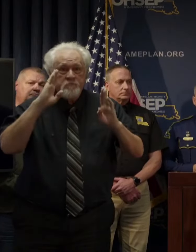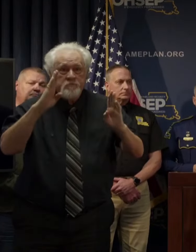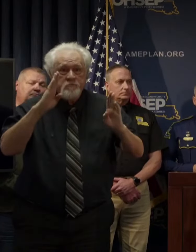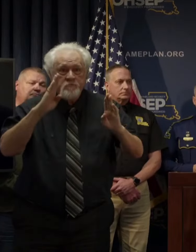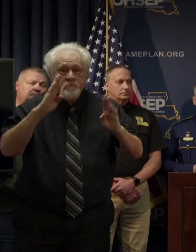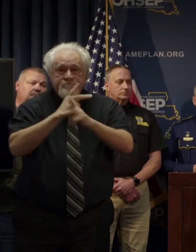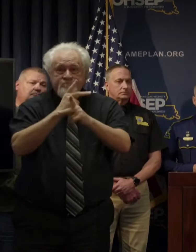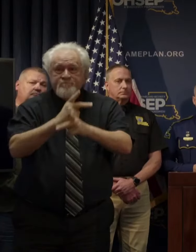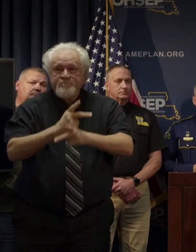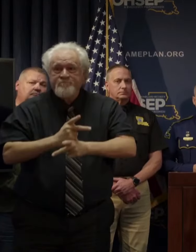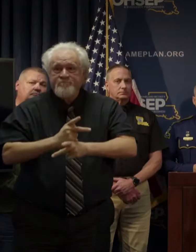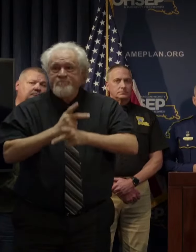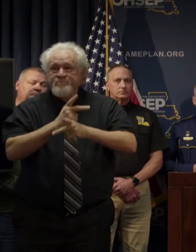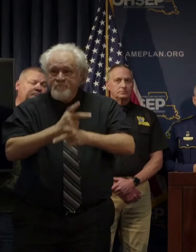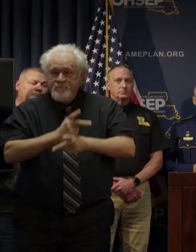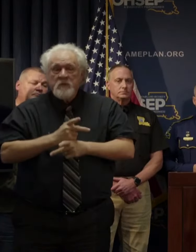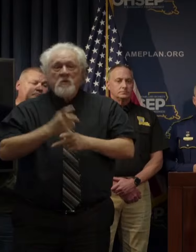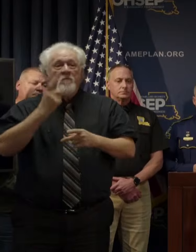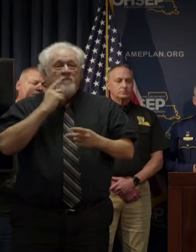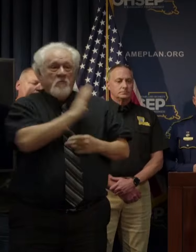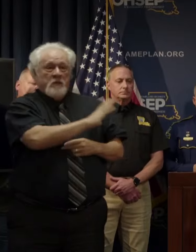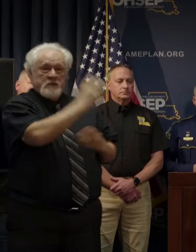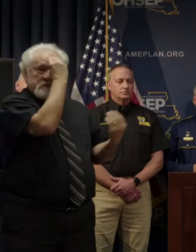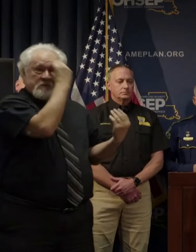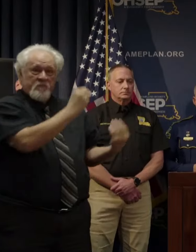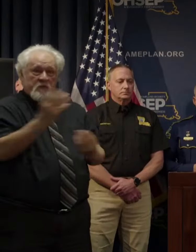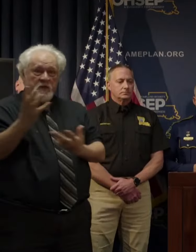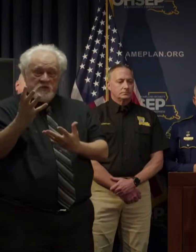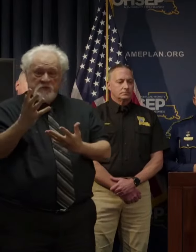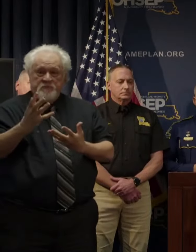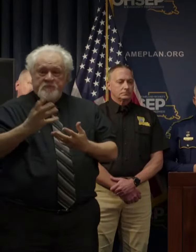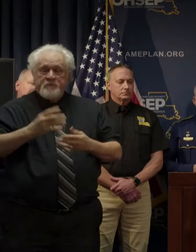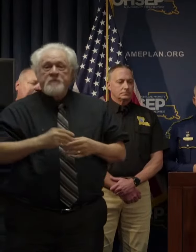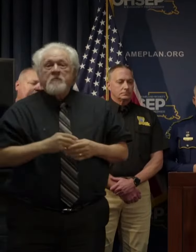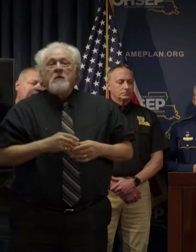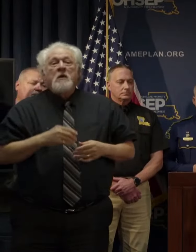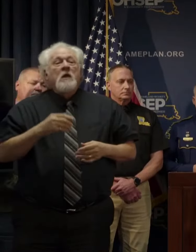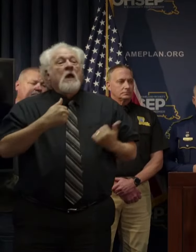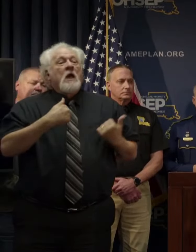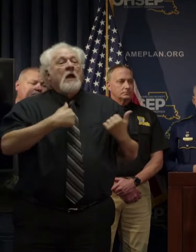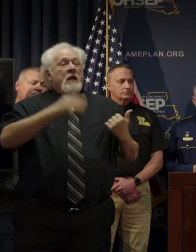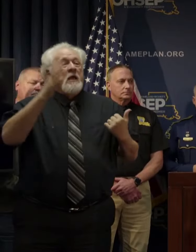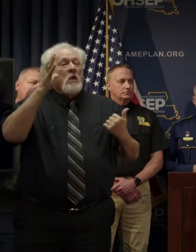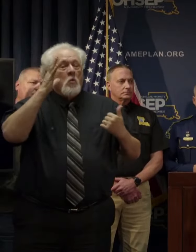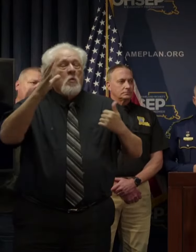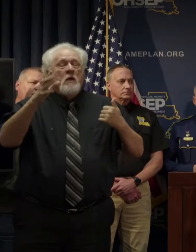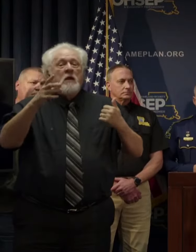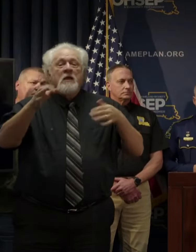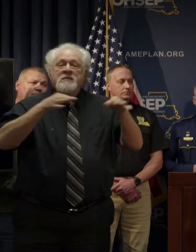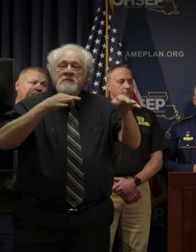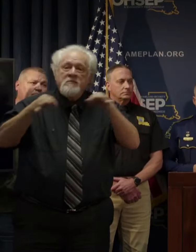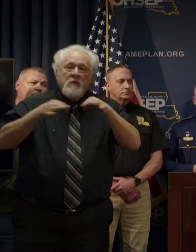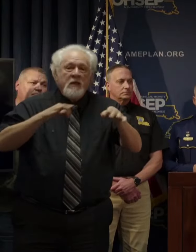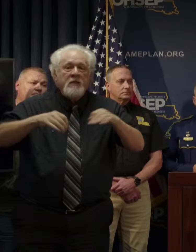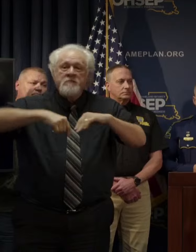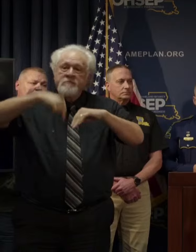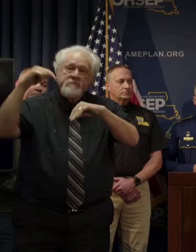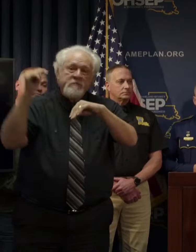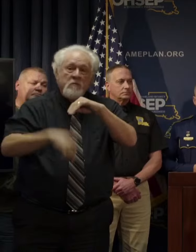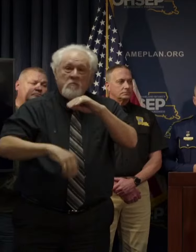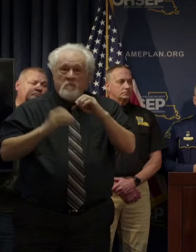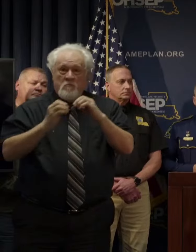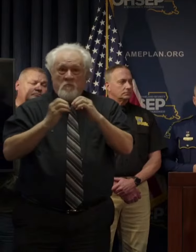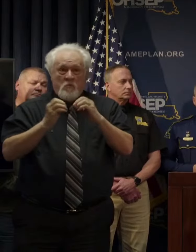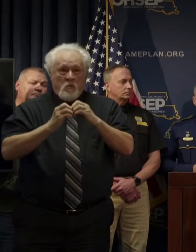very carefully to the information that Jay is going to put out. He is going to explain in much greater